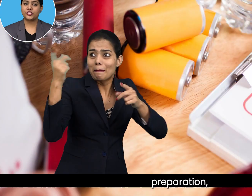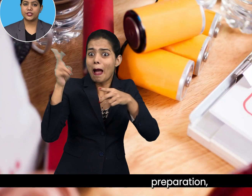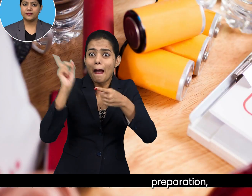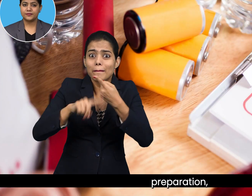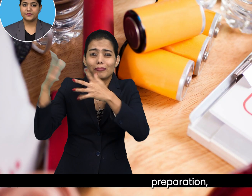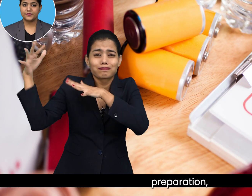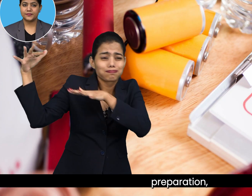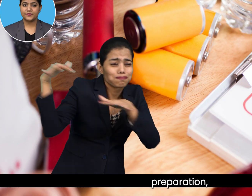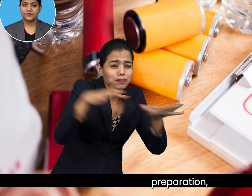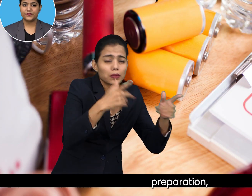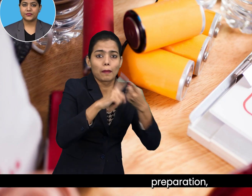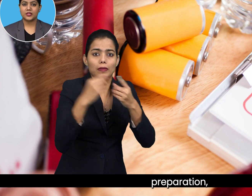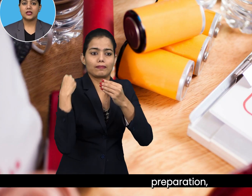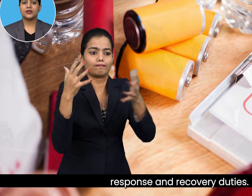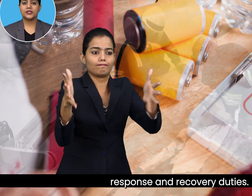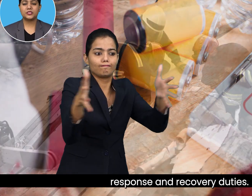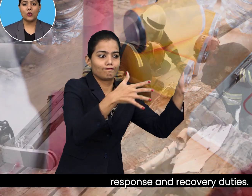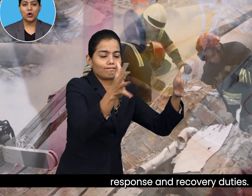preparation,